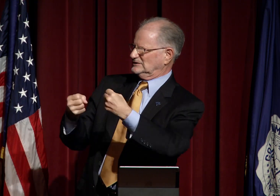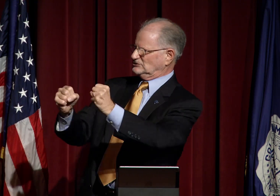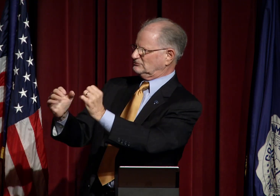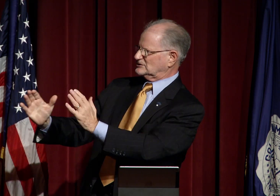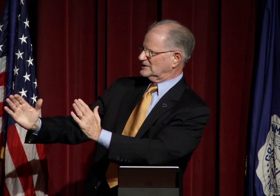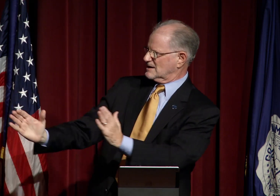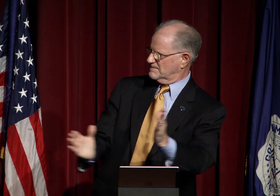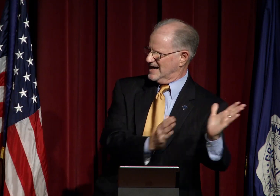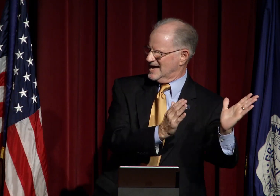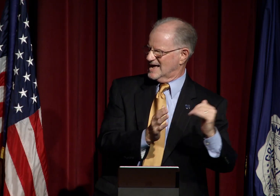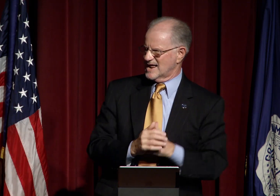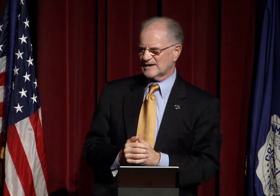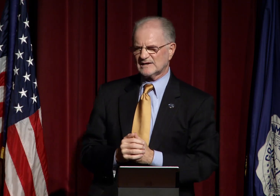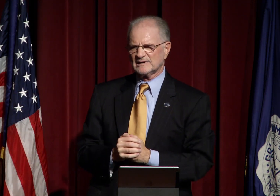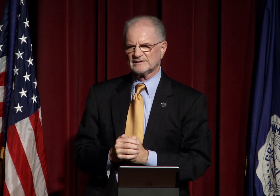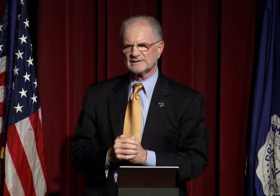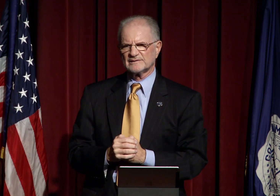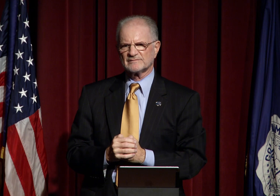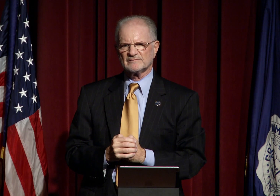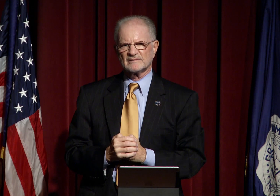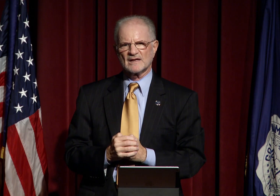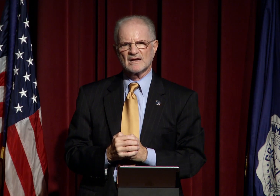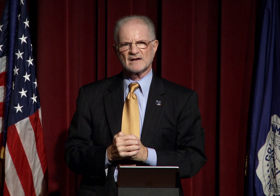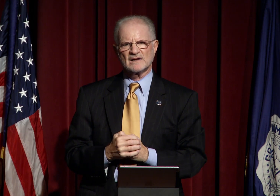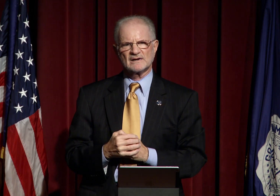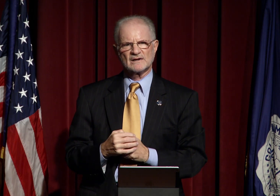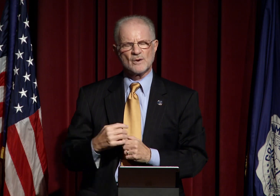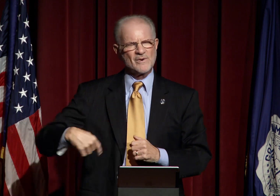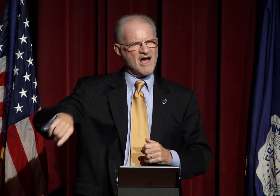Now, we need to think about our strategic plan.